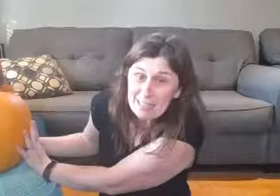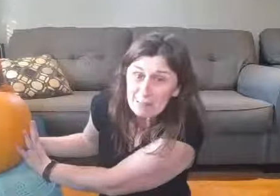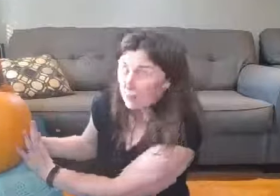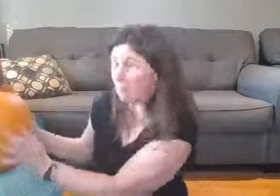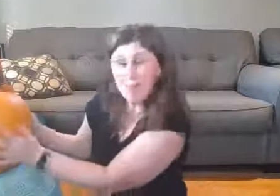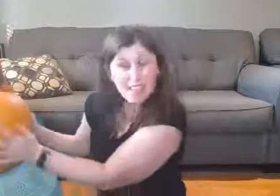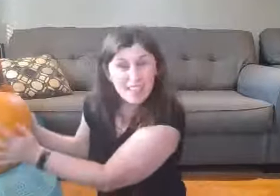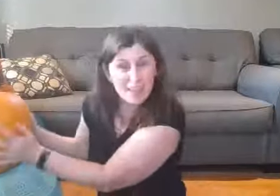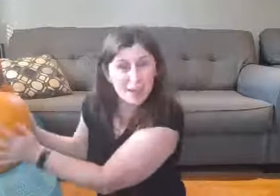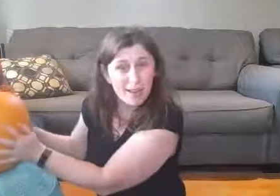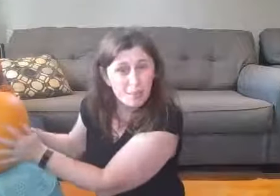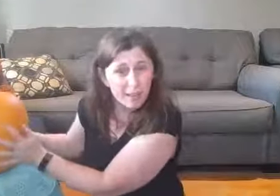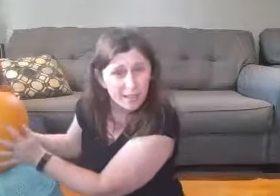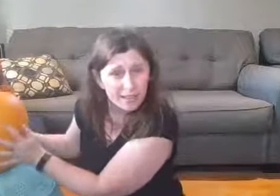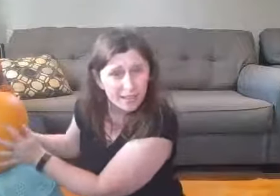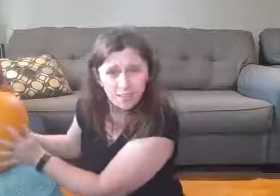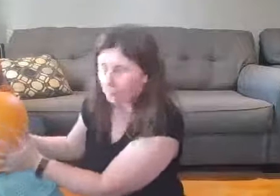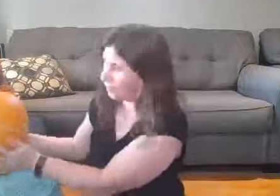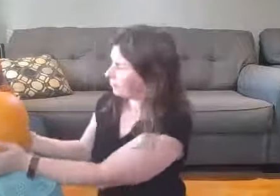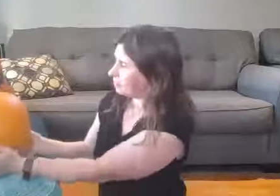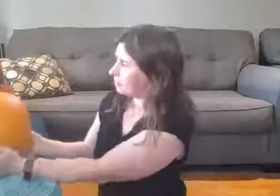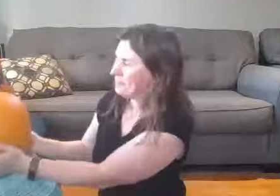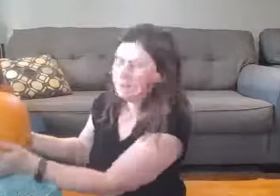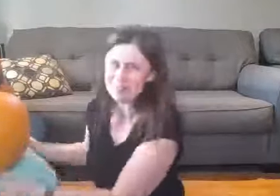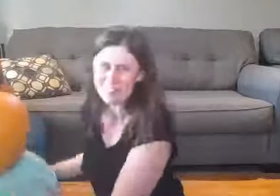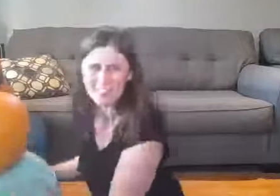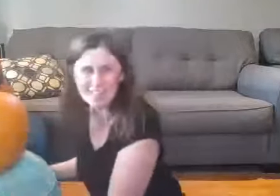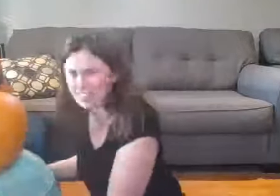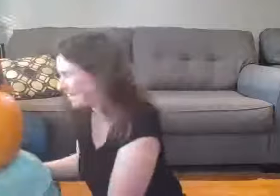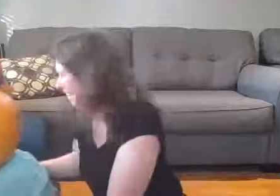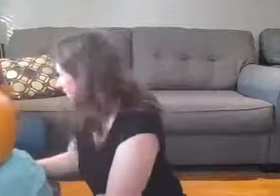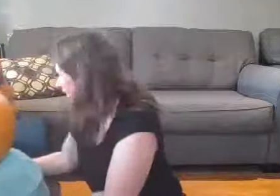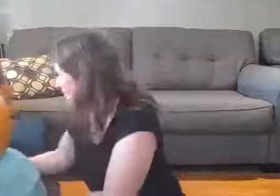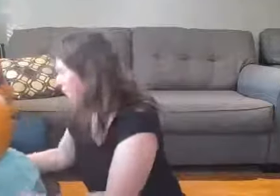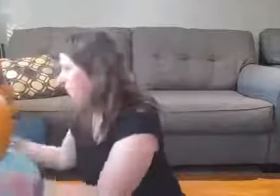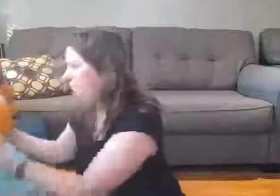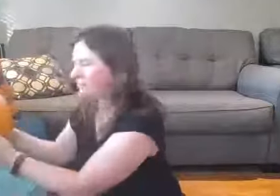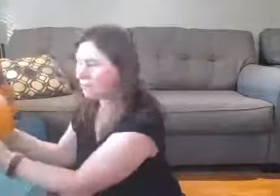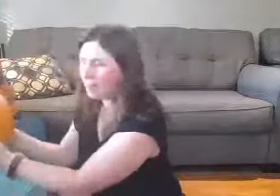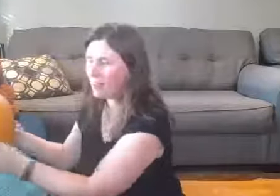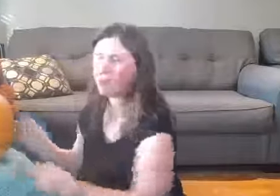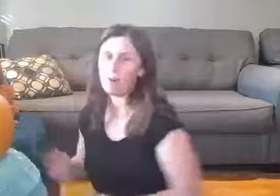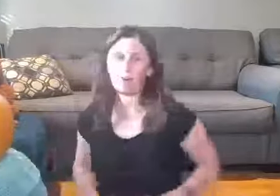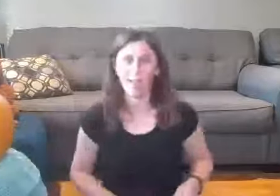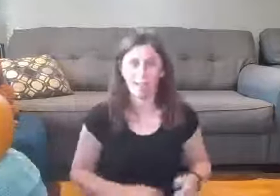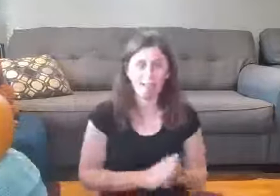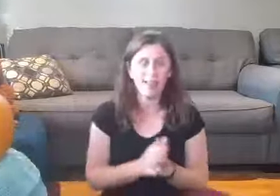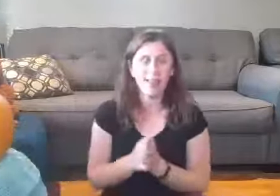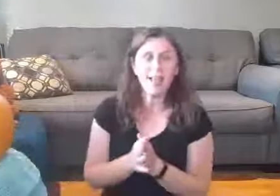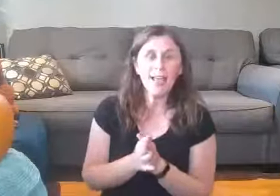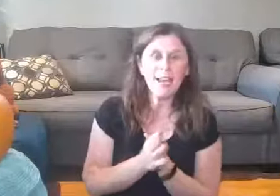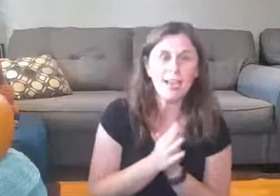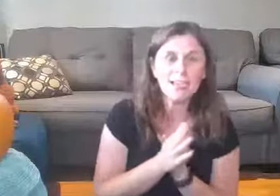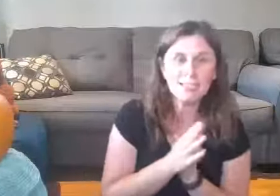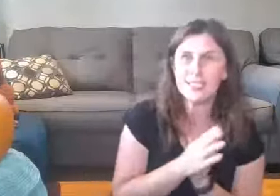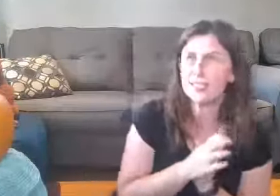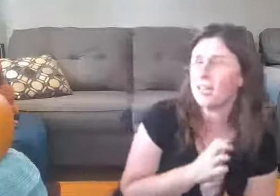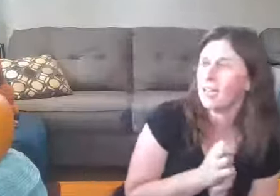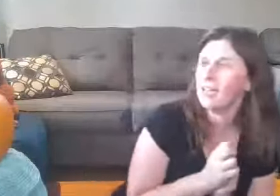them. I think that might help. They like it. It's kind of silly, isn't it? Okay. Let's